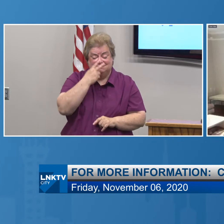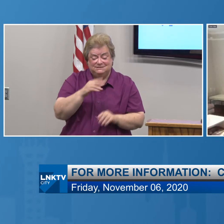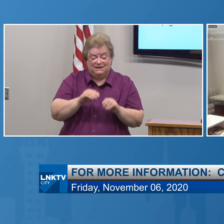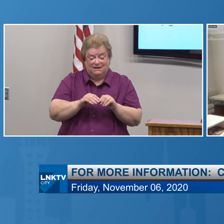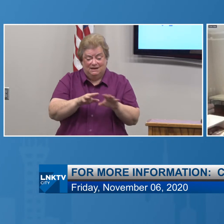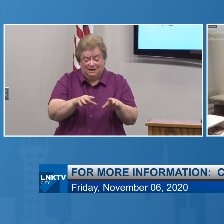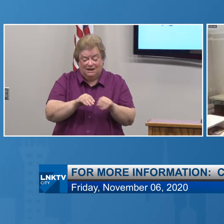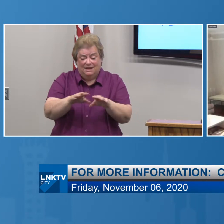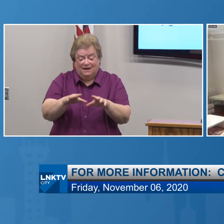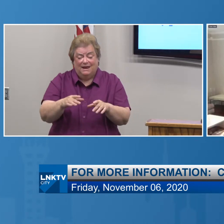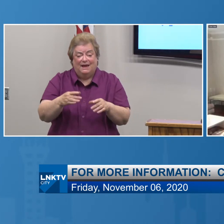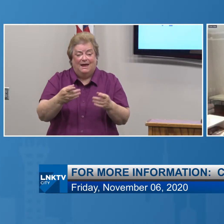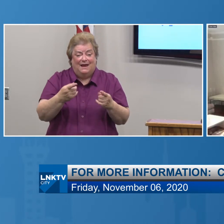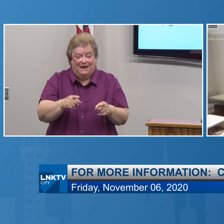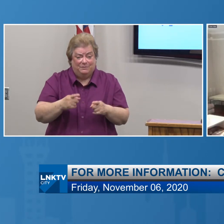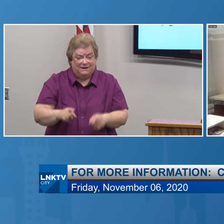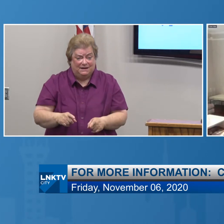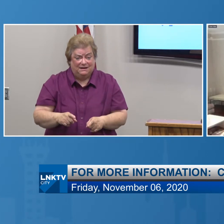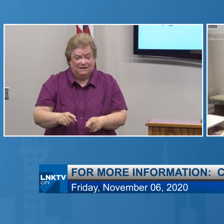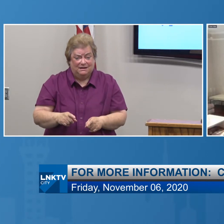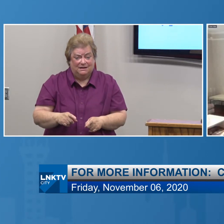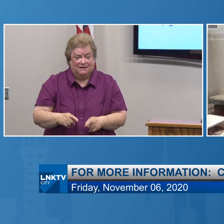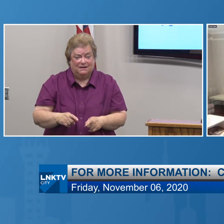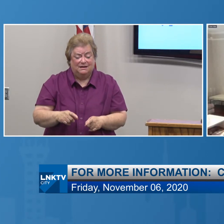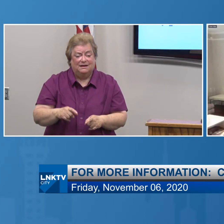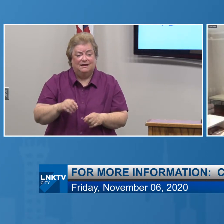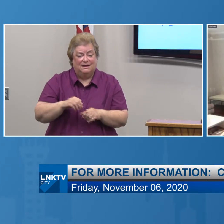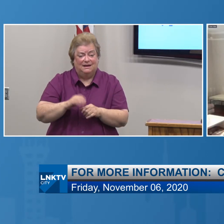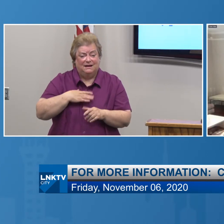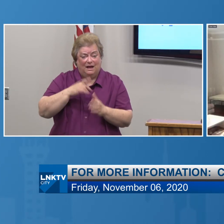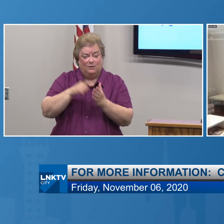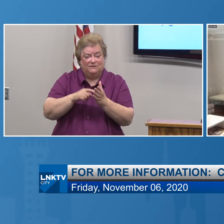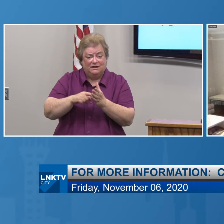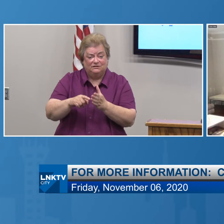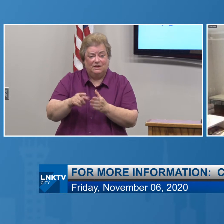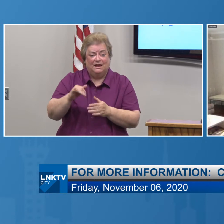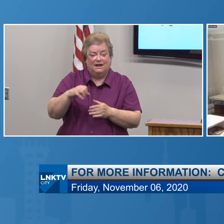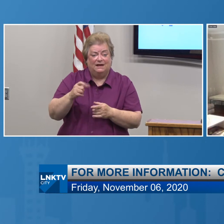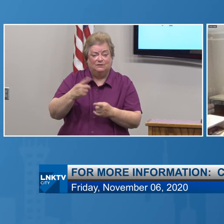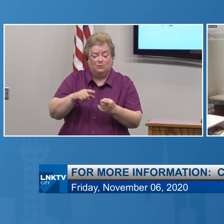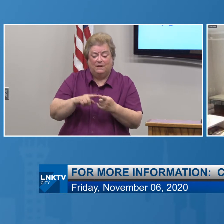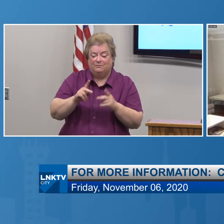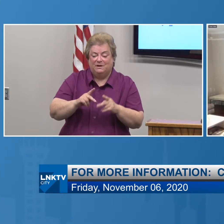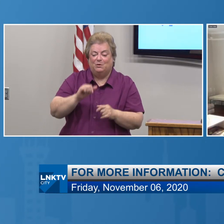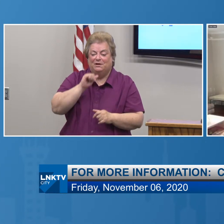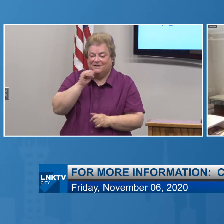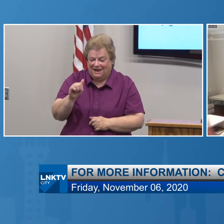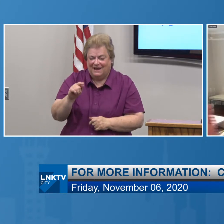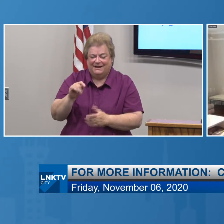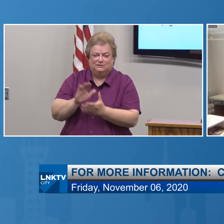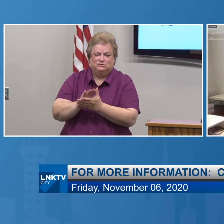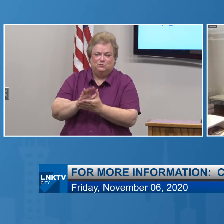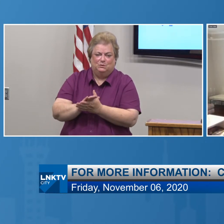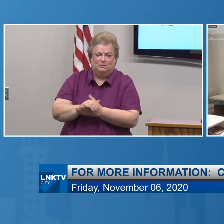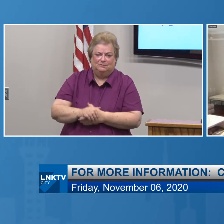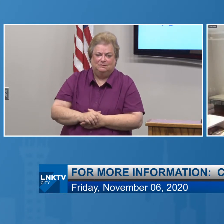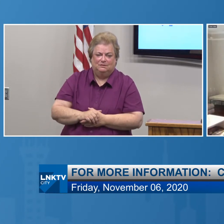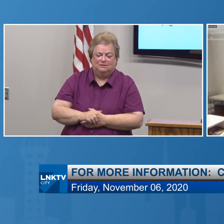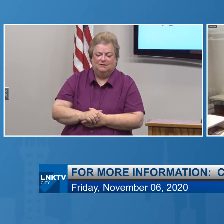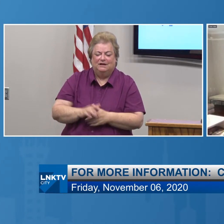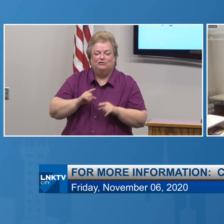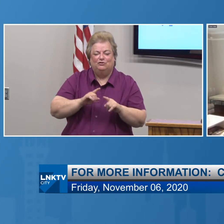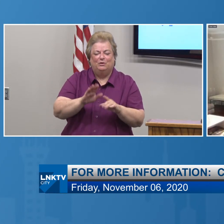seeing transmission, I should say, in our case investigations, is when people are not at school, when they're not, when they're in their